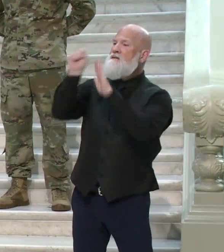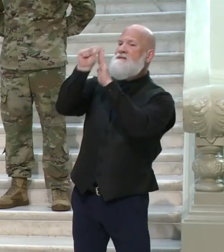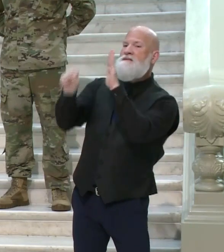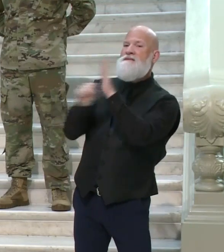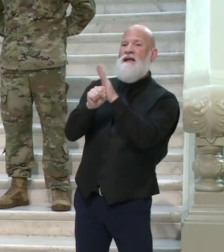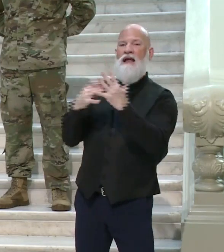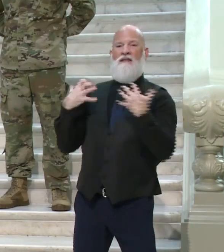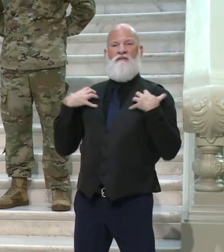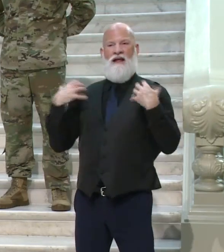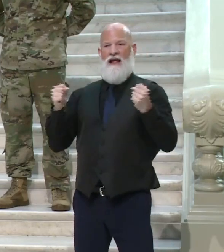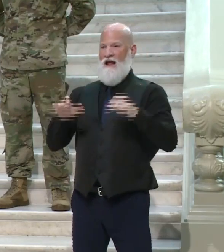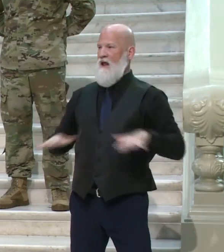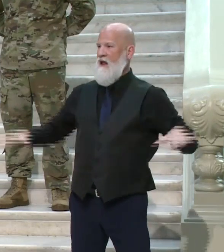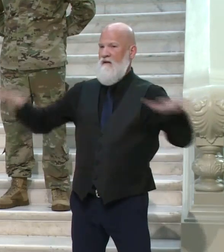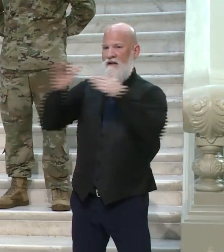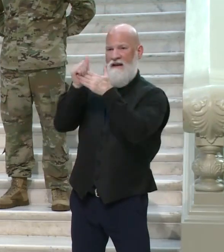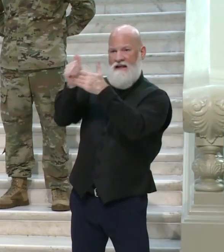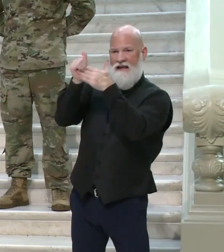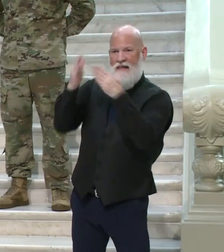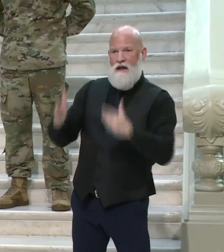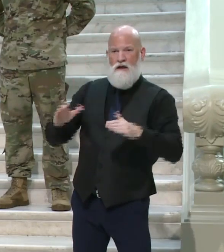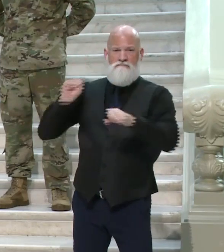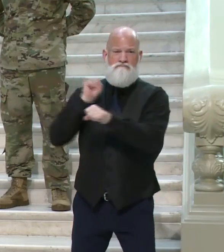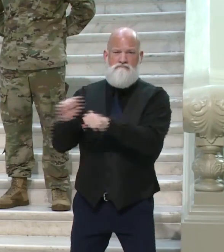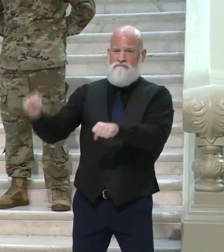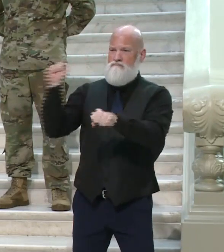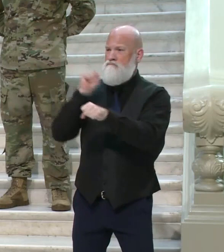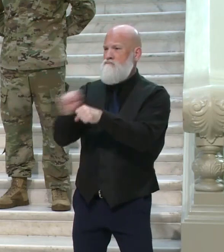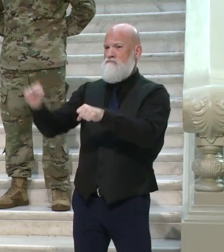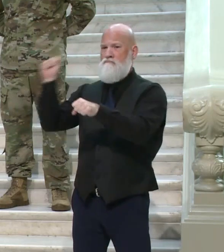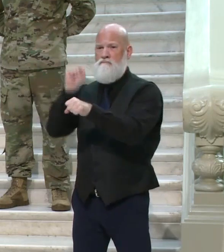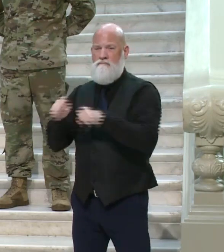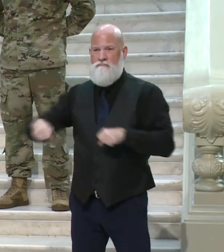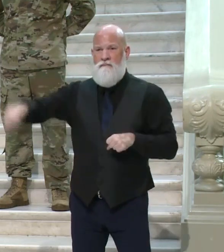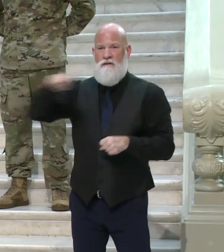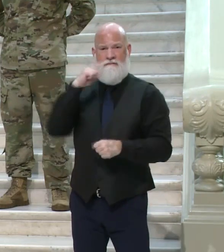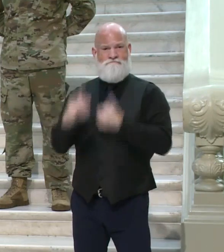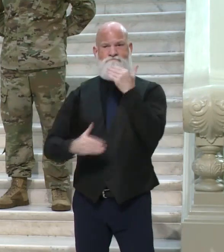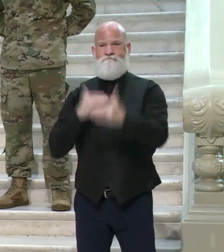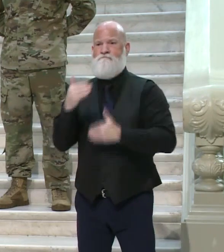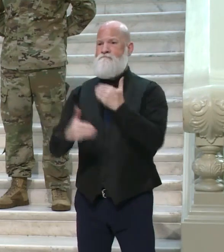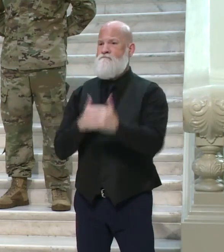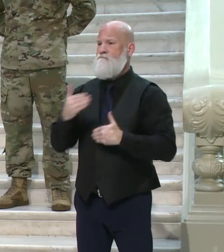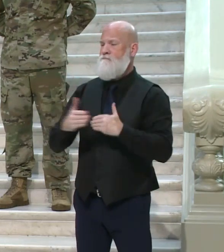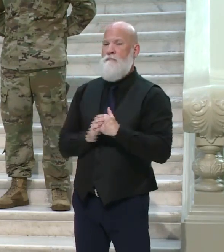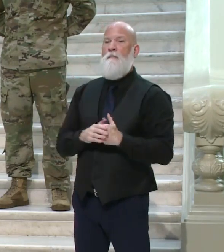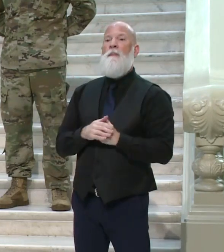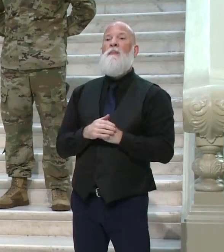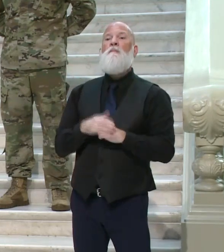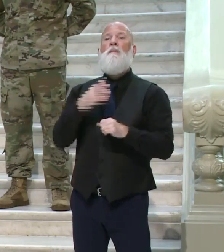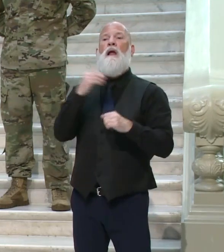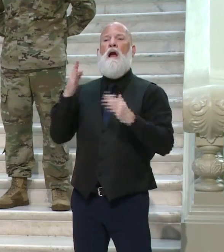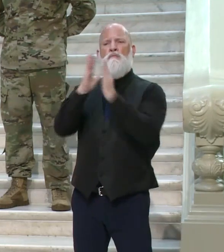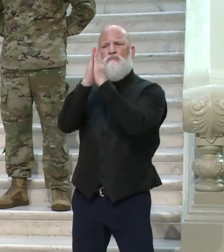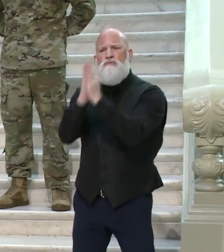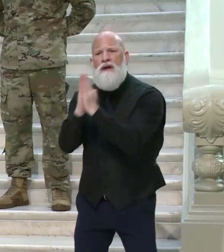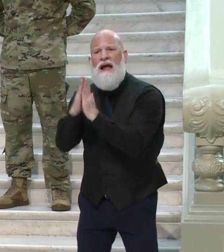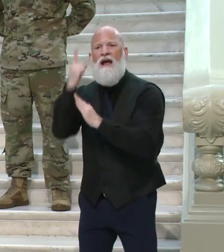leaders who are helping us chart the course forward. Pray for those who are on the front